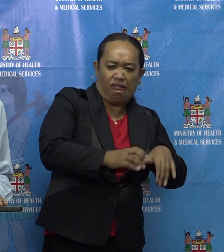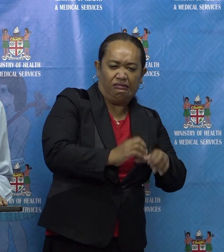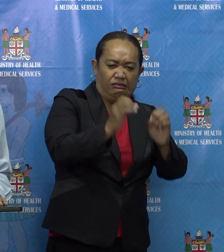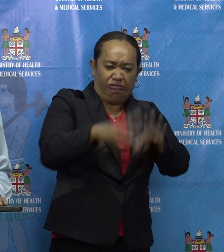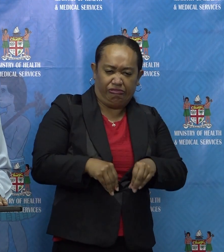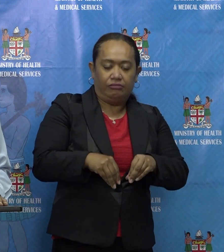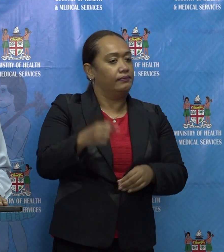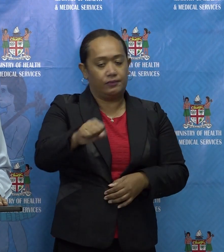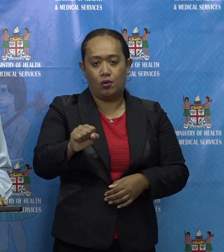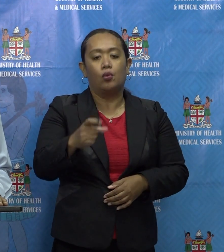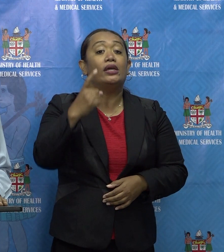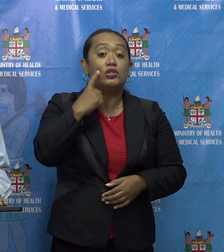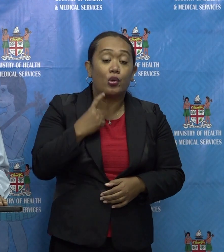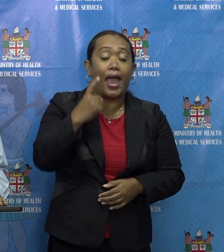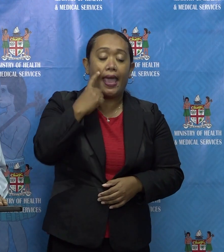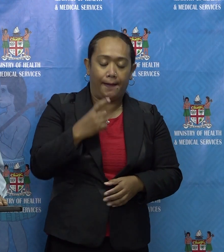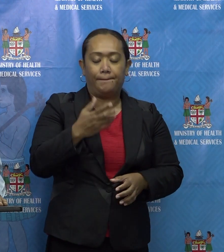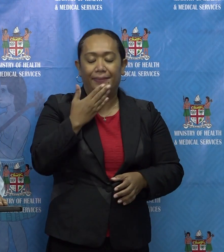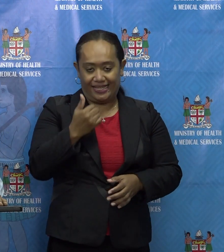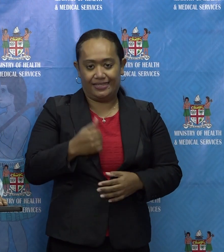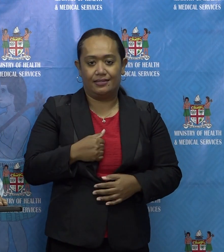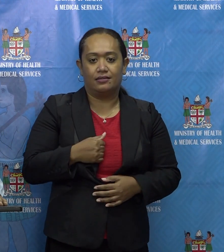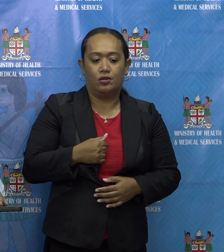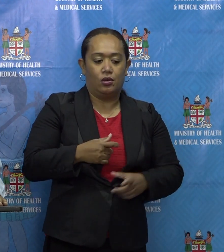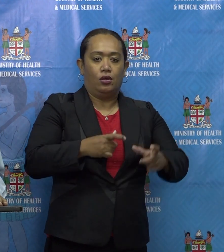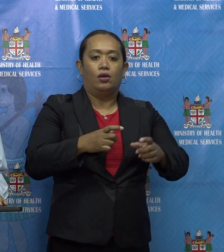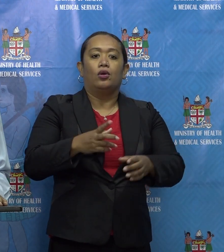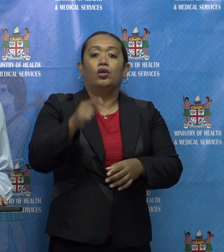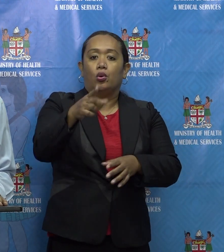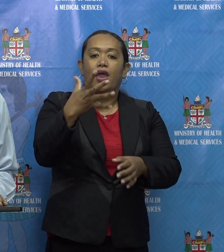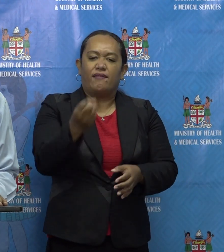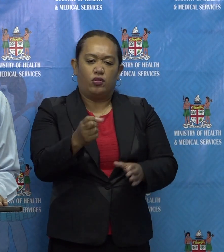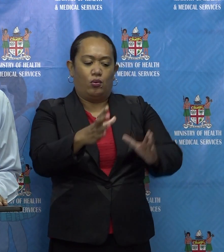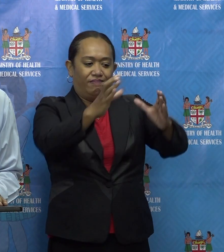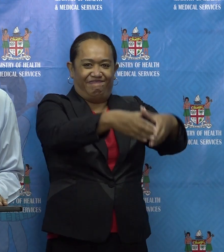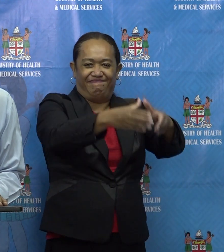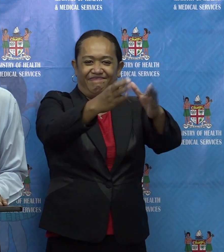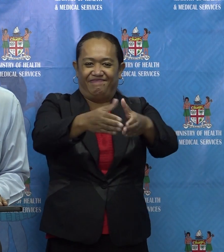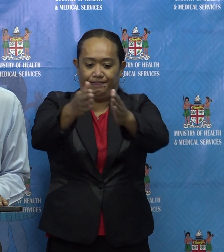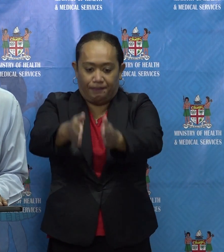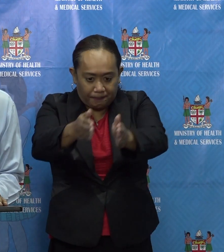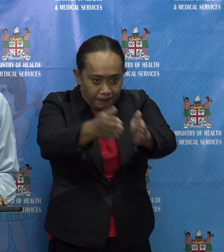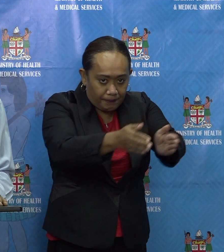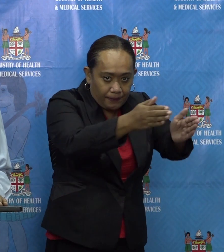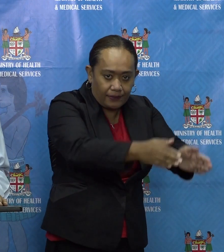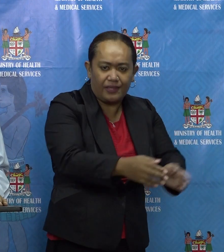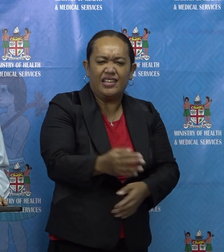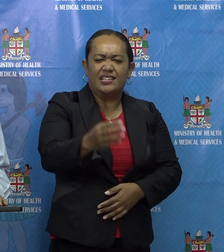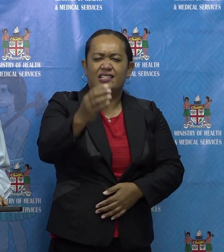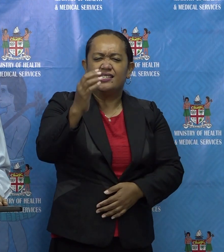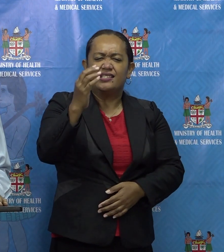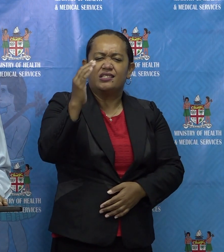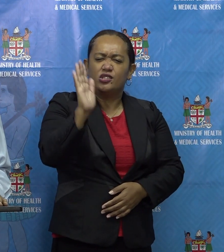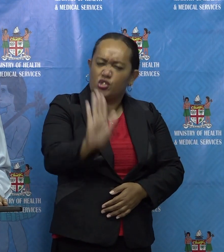That means we will have to work in isolated, self-contained units, bubbles if you will, in order to minimize the contact of staff